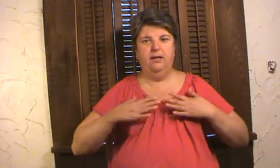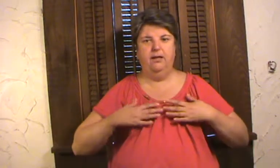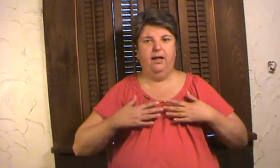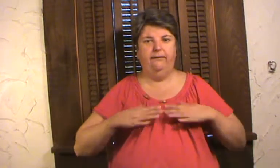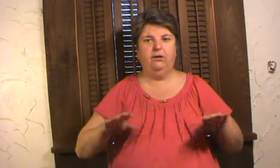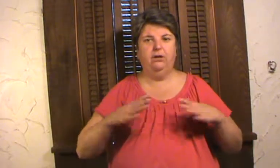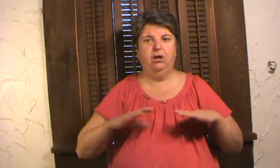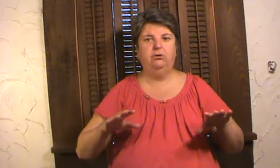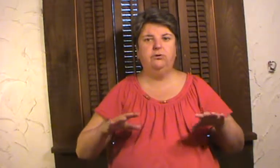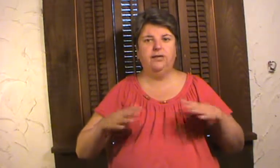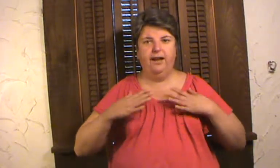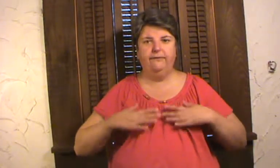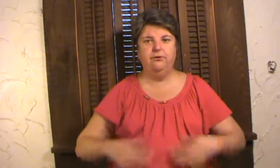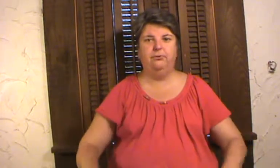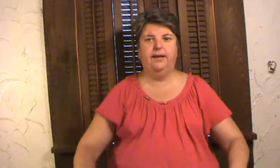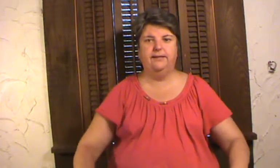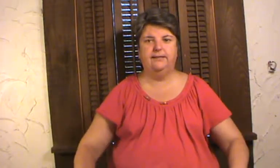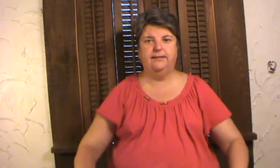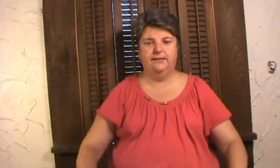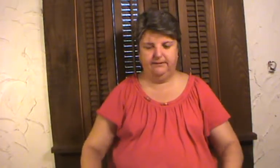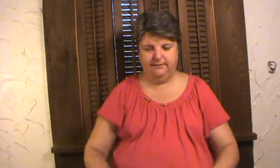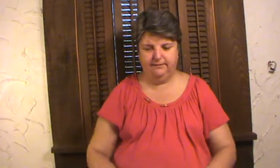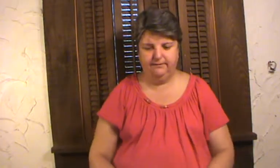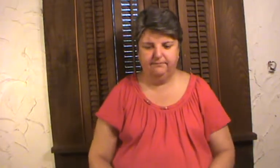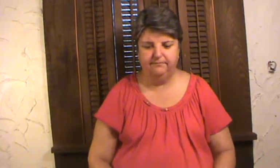I have clothes and I have a dress.